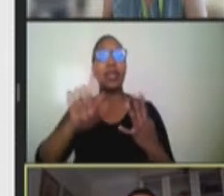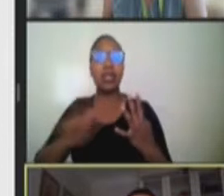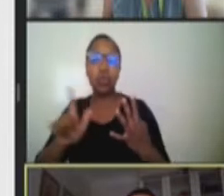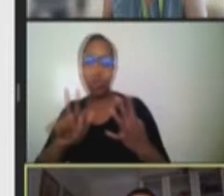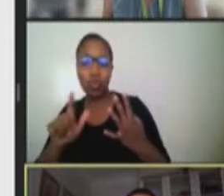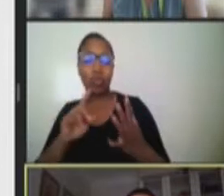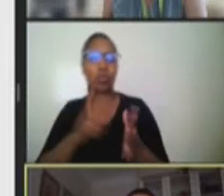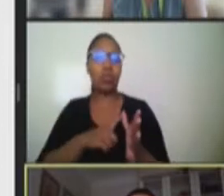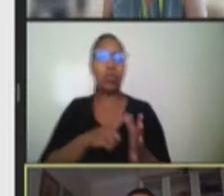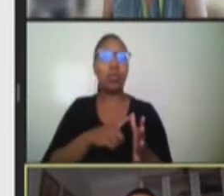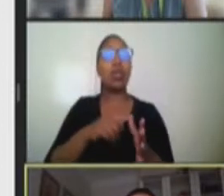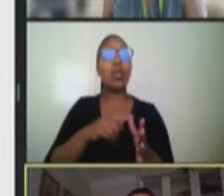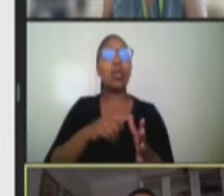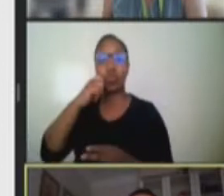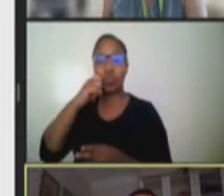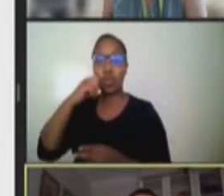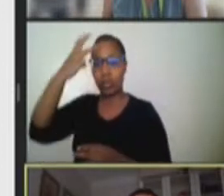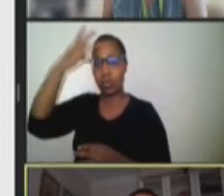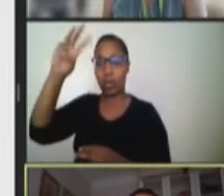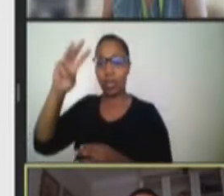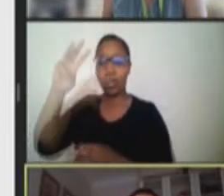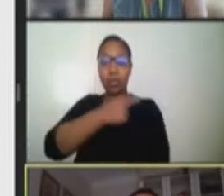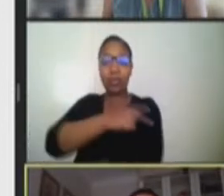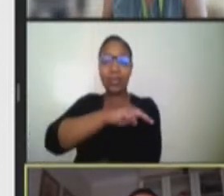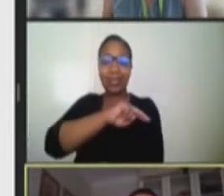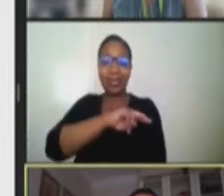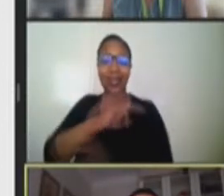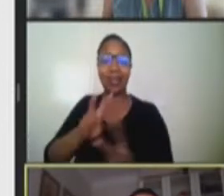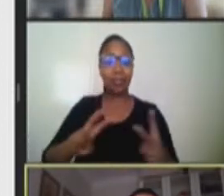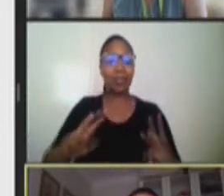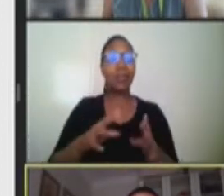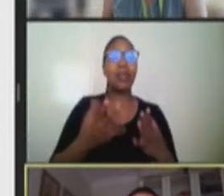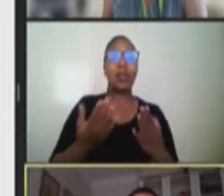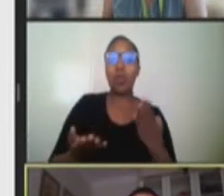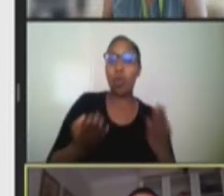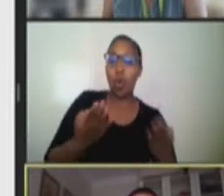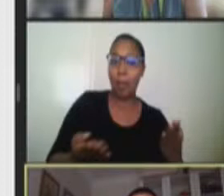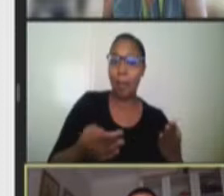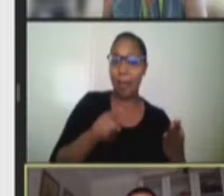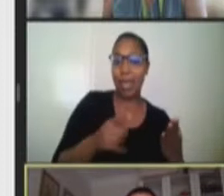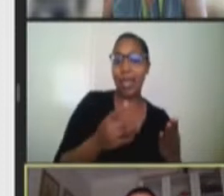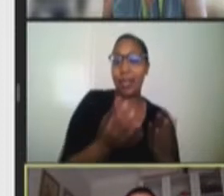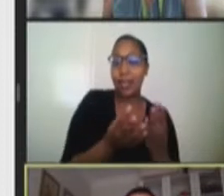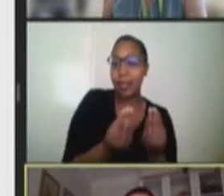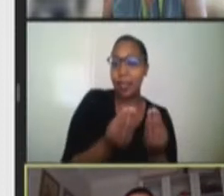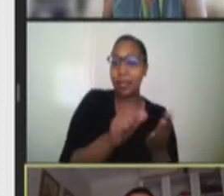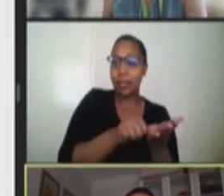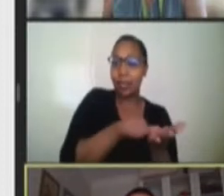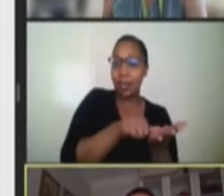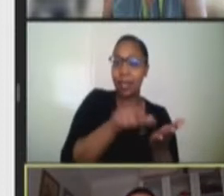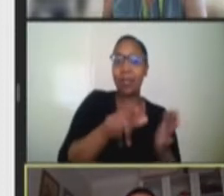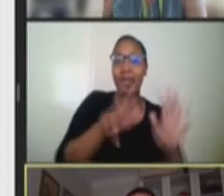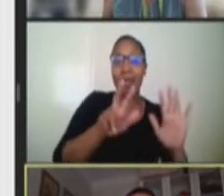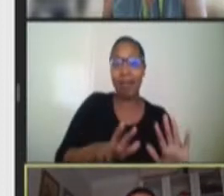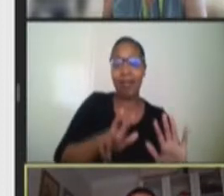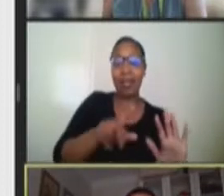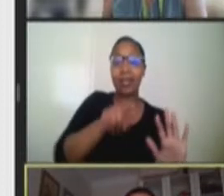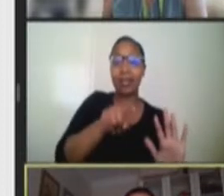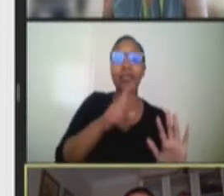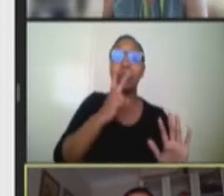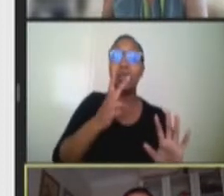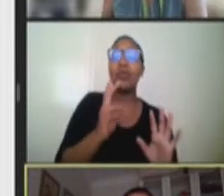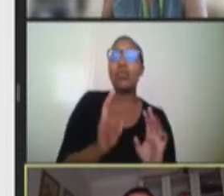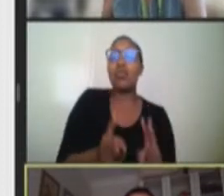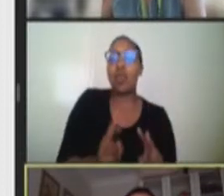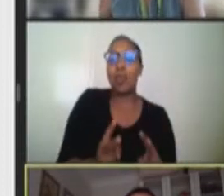of admission by age, and this is 1-year age bands, you can see that what we normally see is a large number of